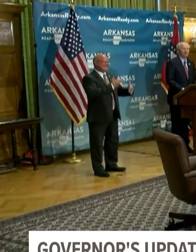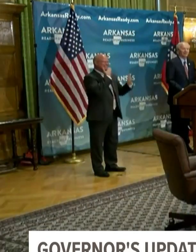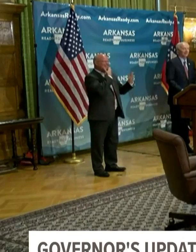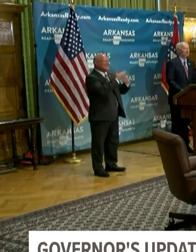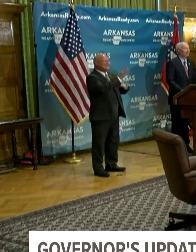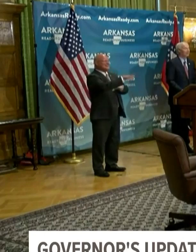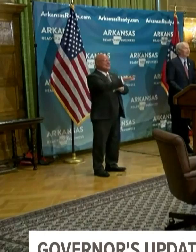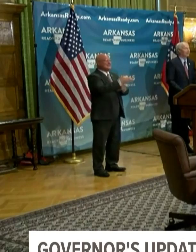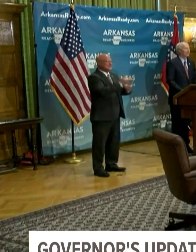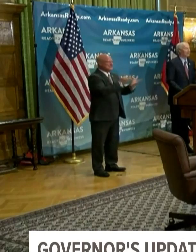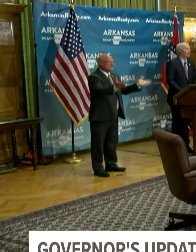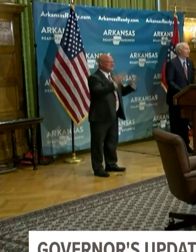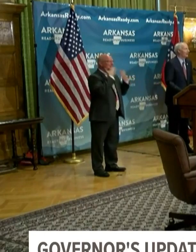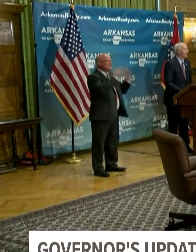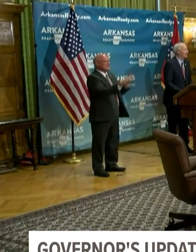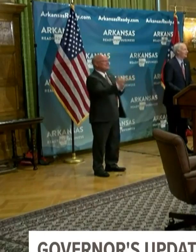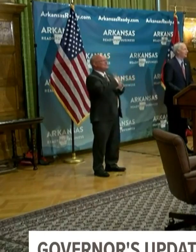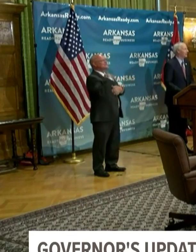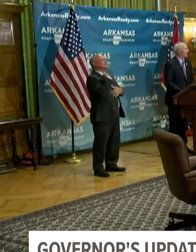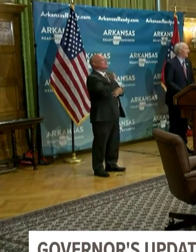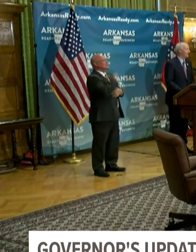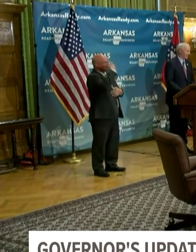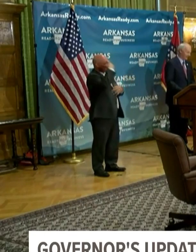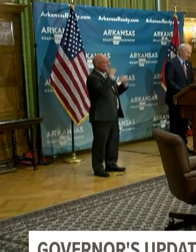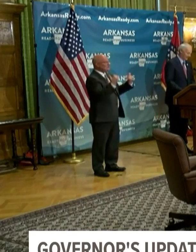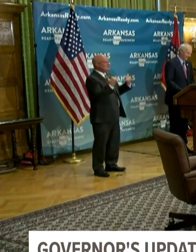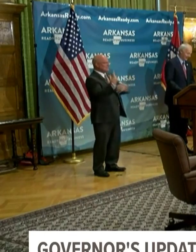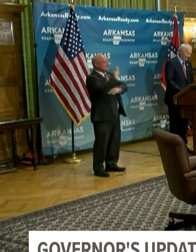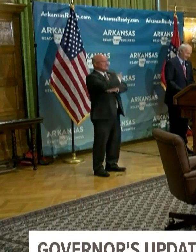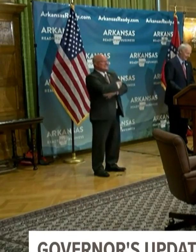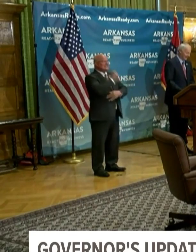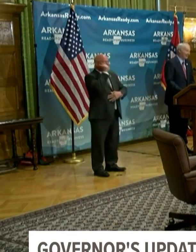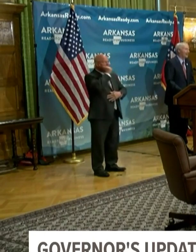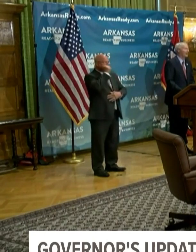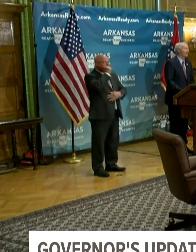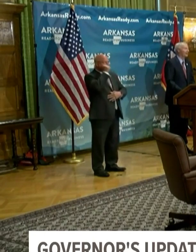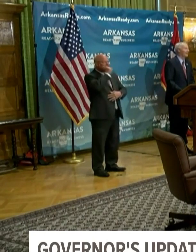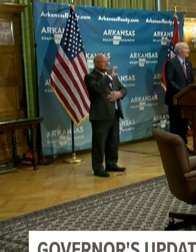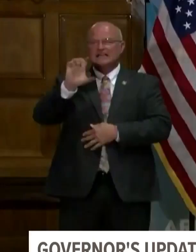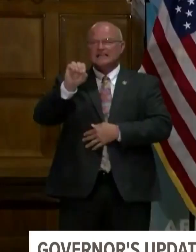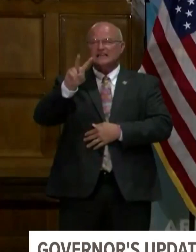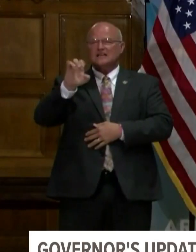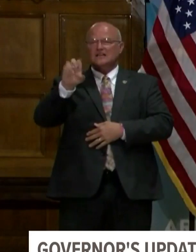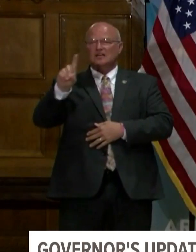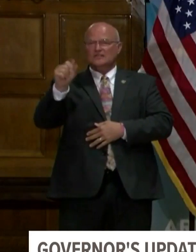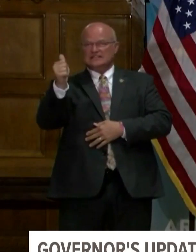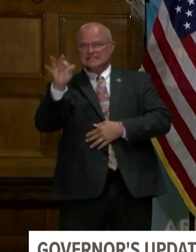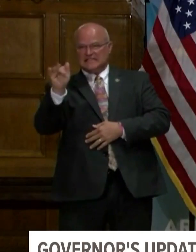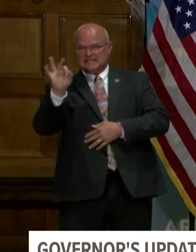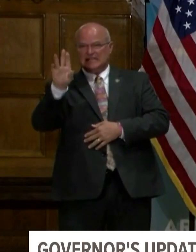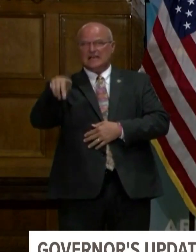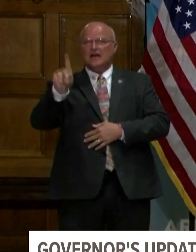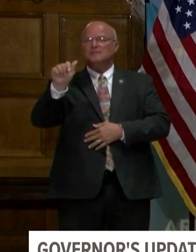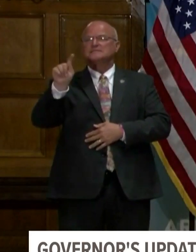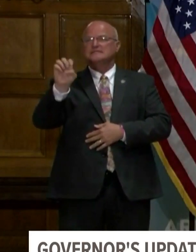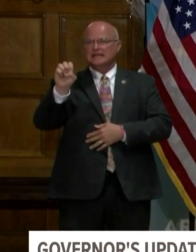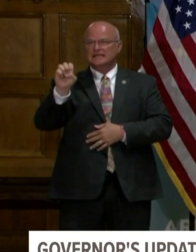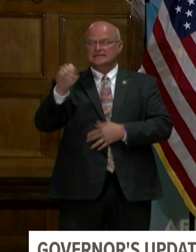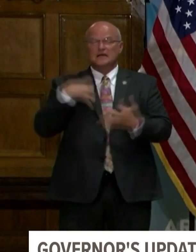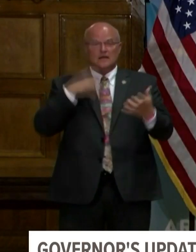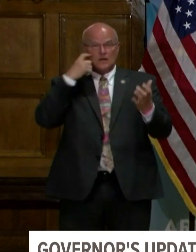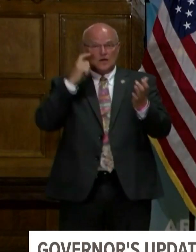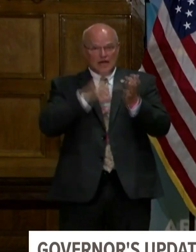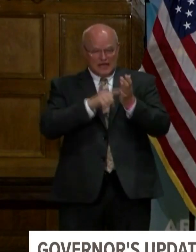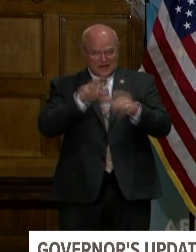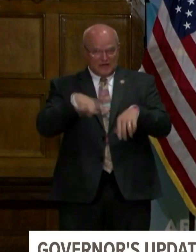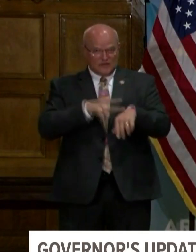Good afternoon to everyone. Thank you for joining us for today's daily COVID-19 update. I want to recognize,